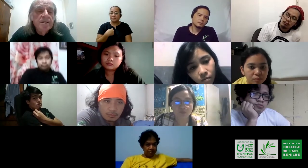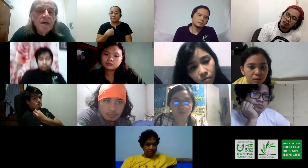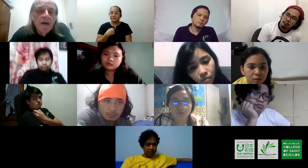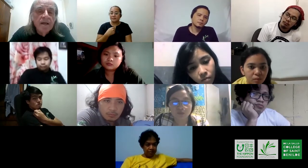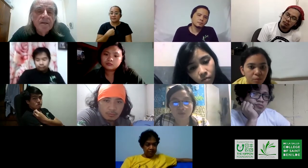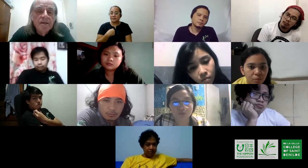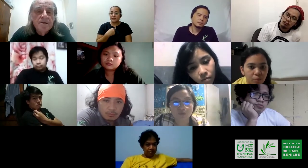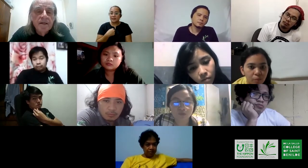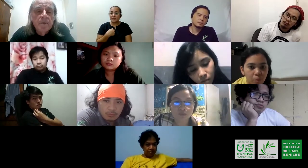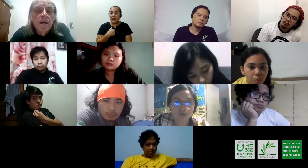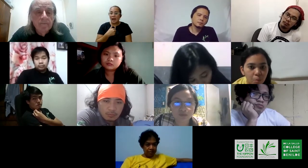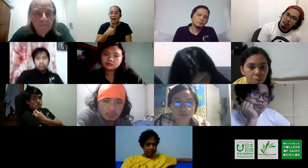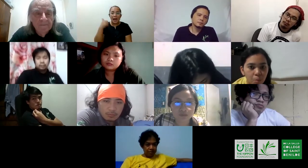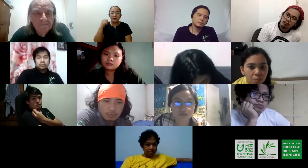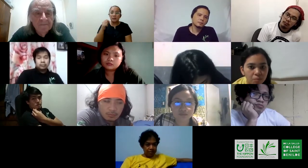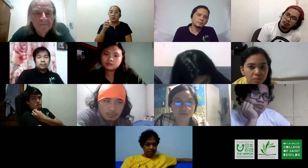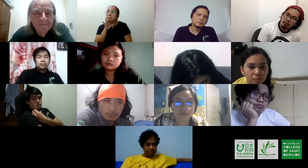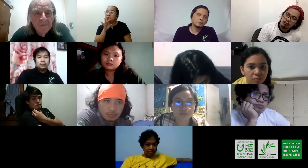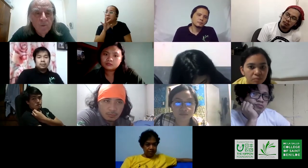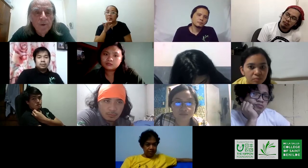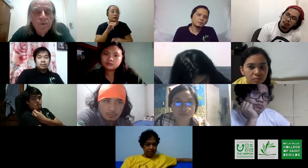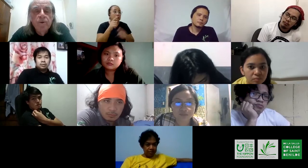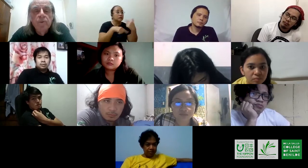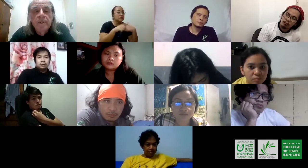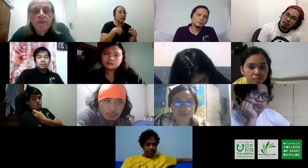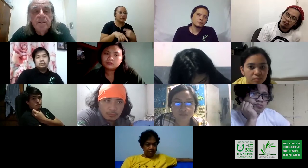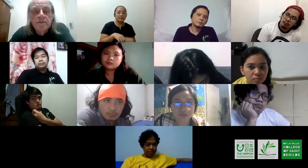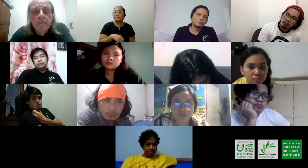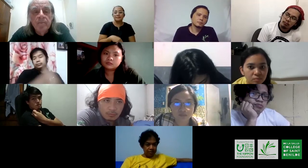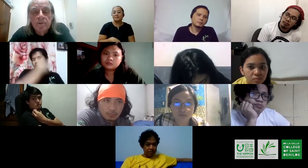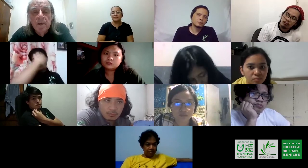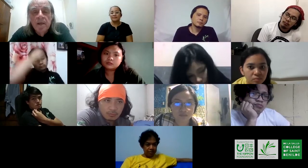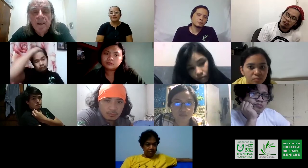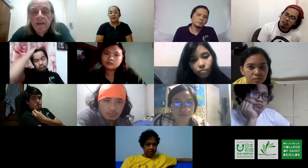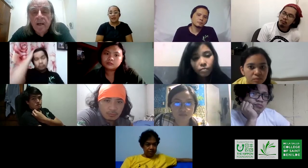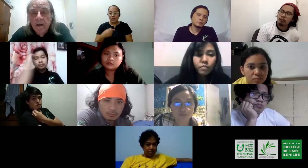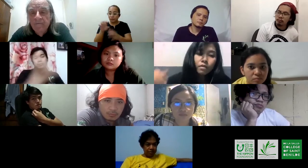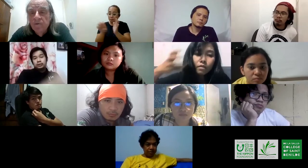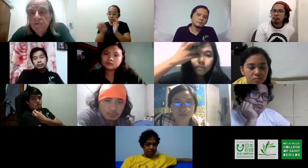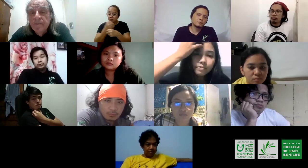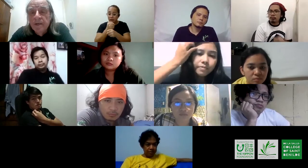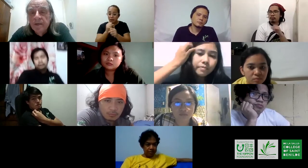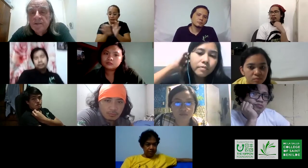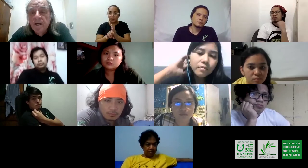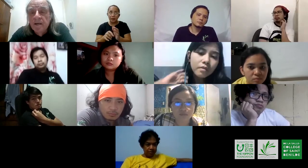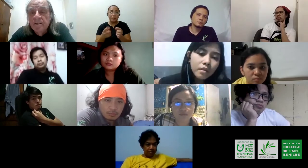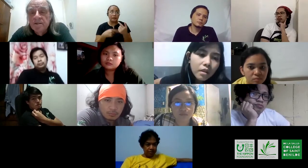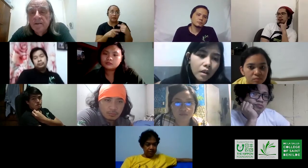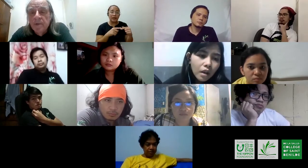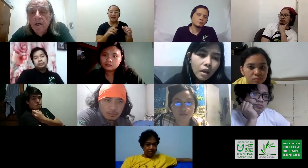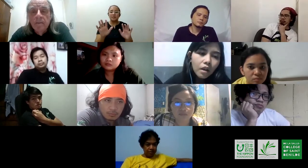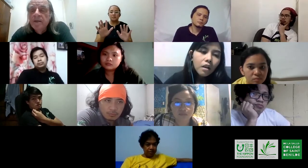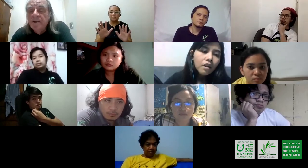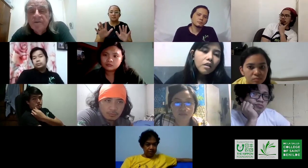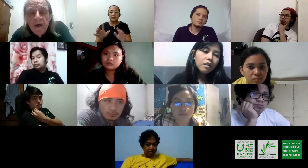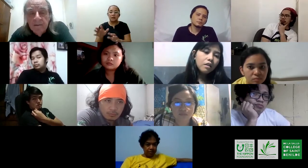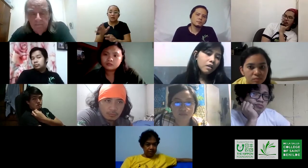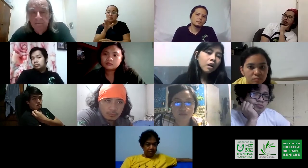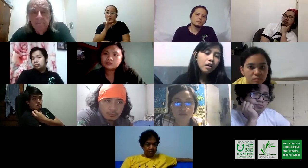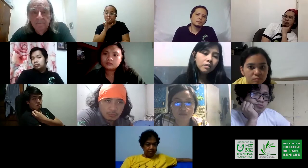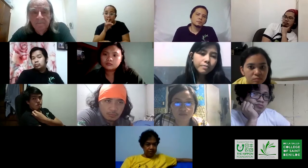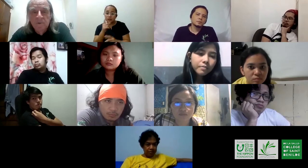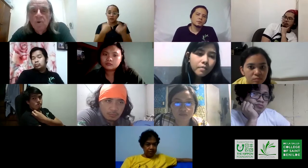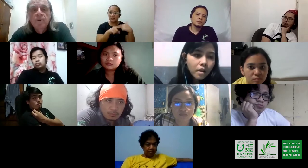speak and sign at the same time when you're doing these examples. Now, if you speak and sign at the same time, that's